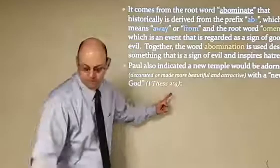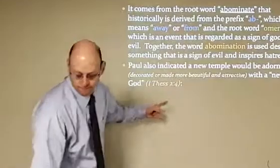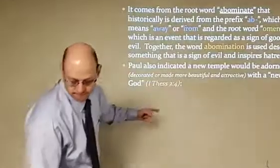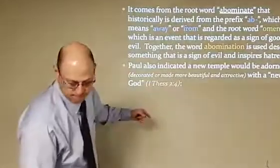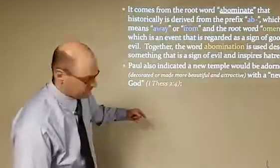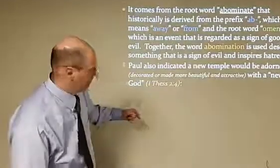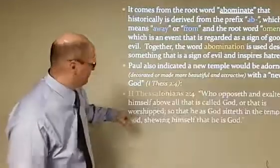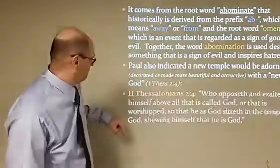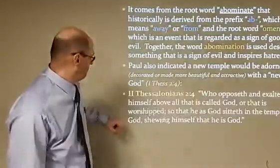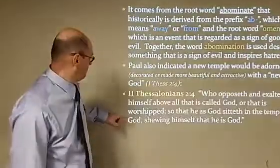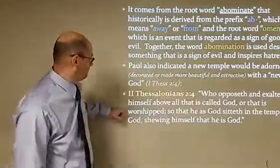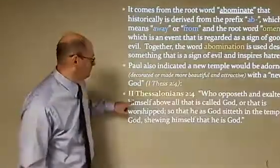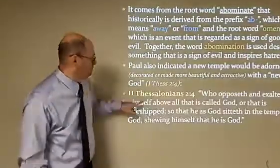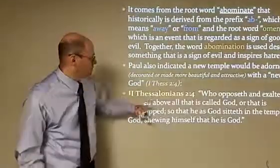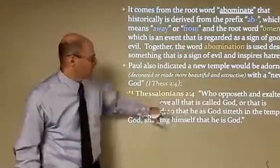4.